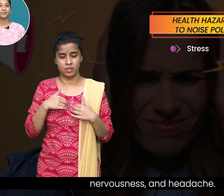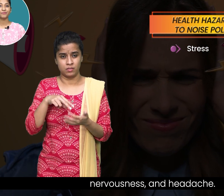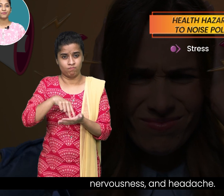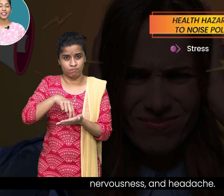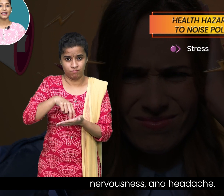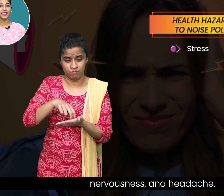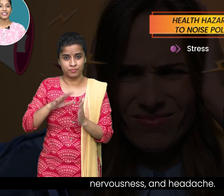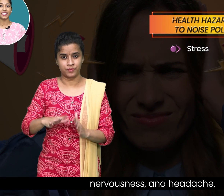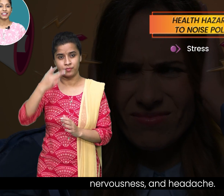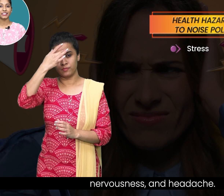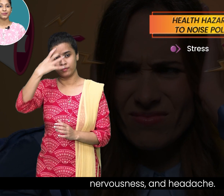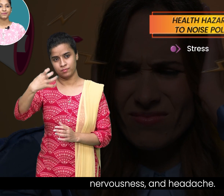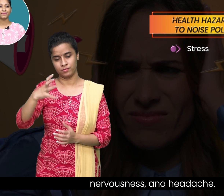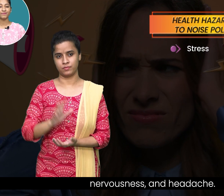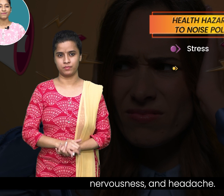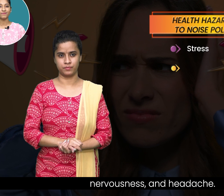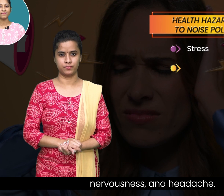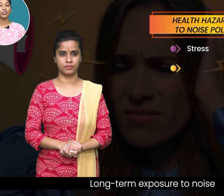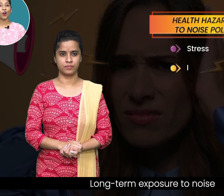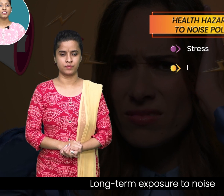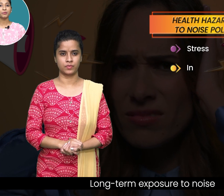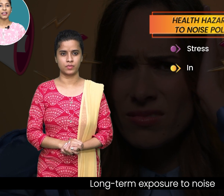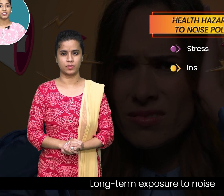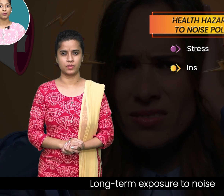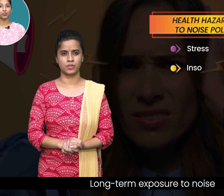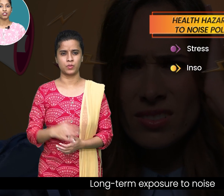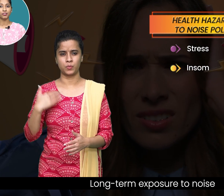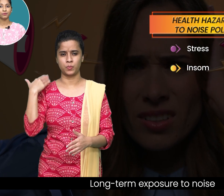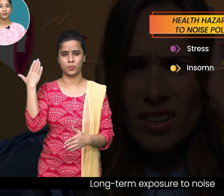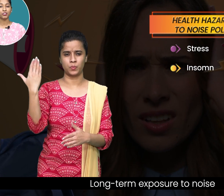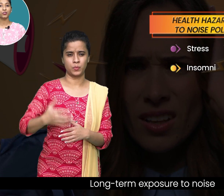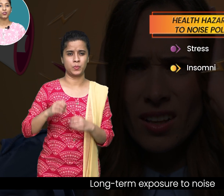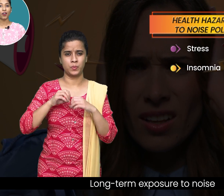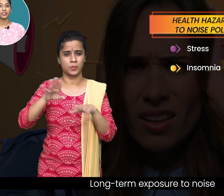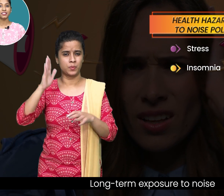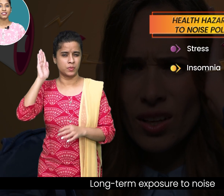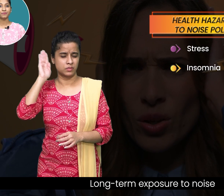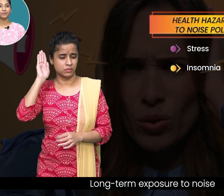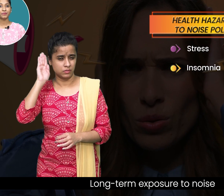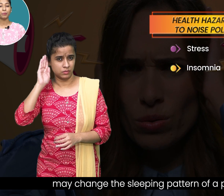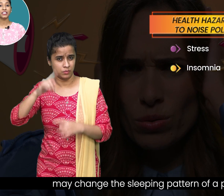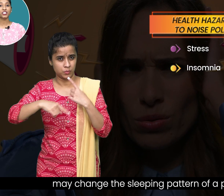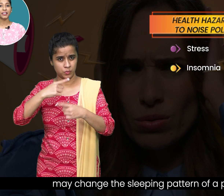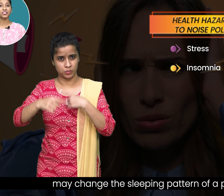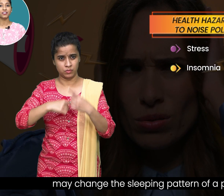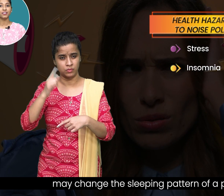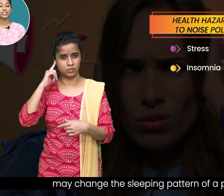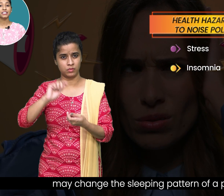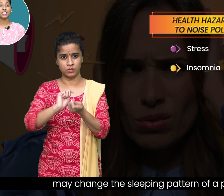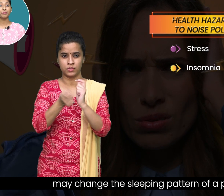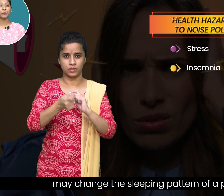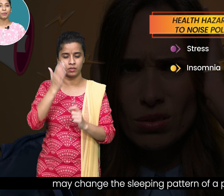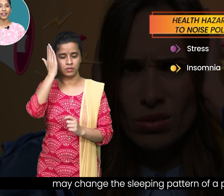nervousness, and headache. Long-term exposure to noise may change